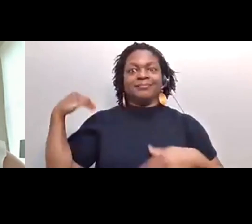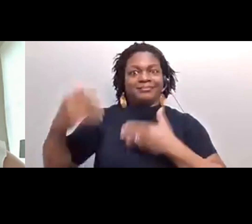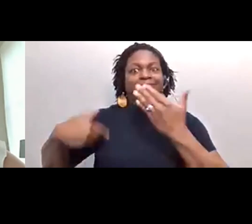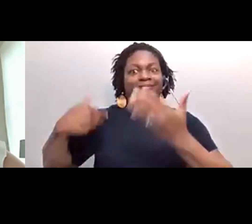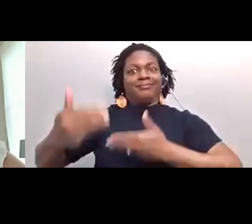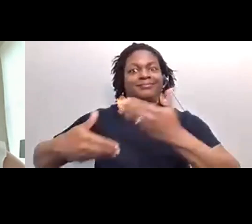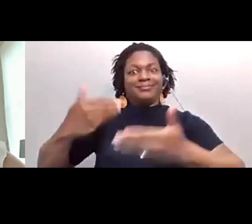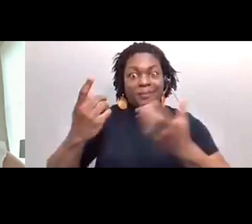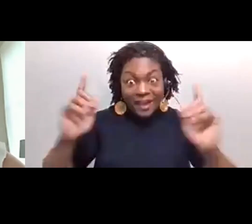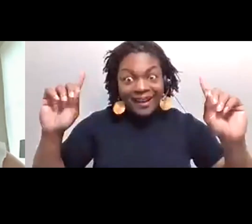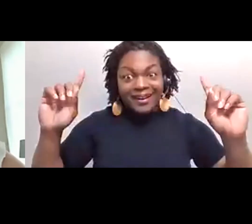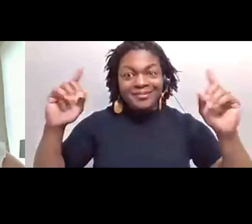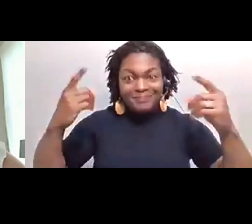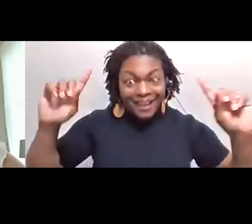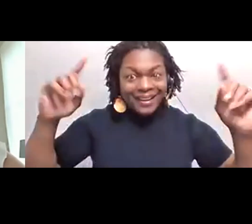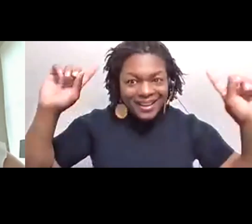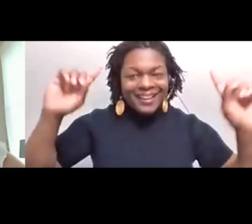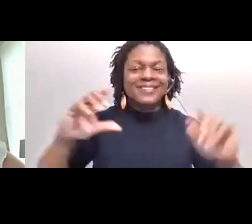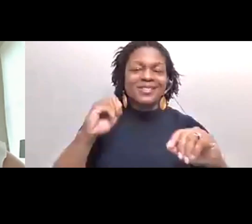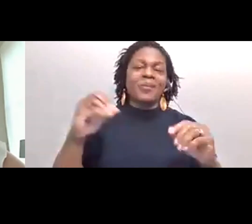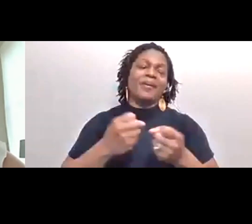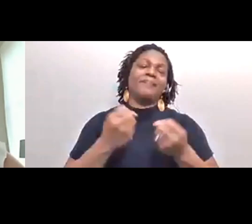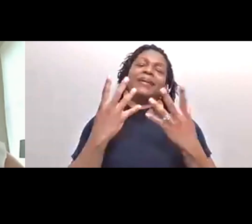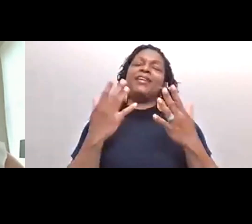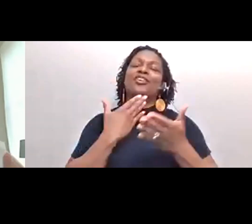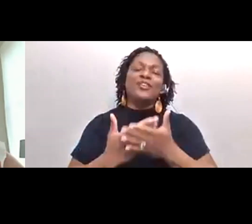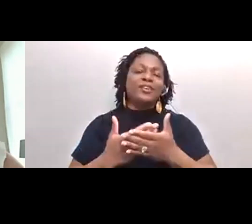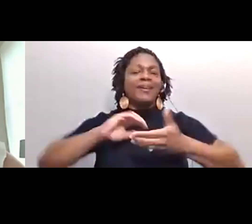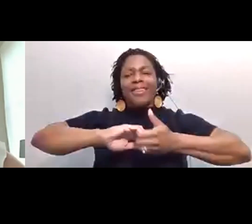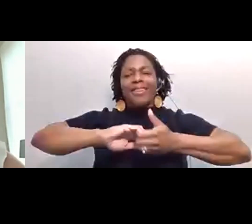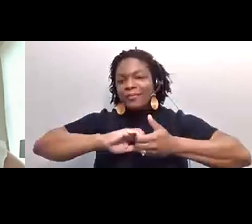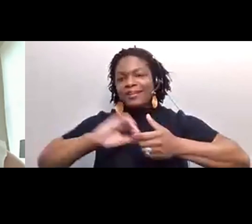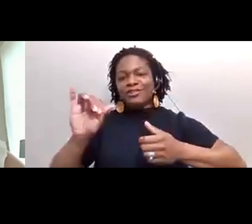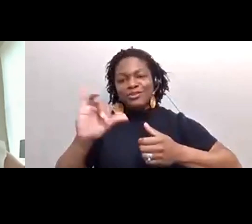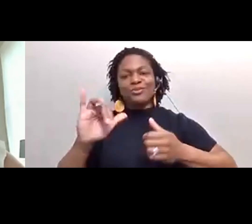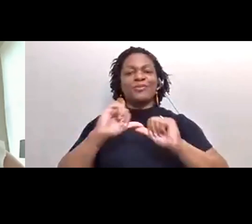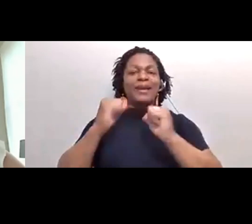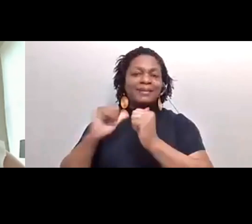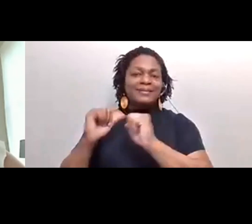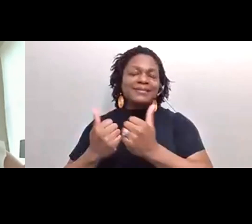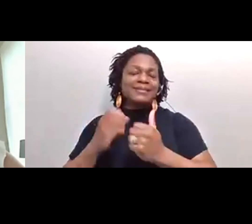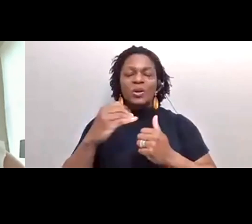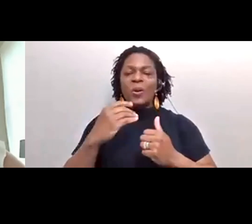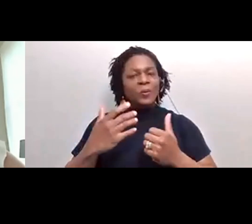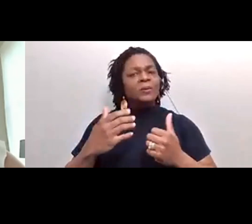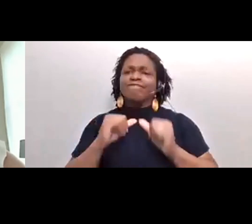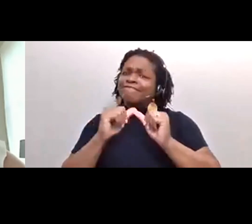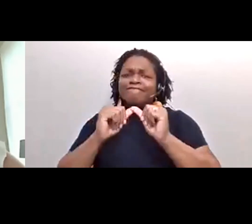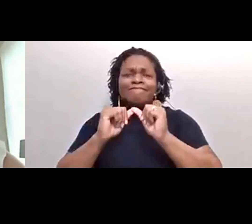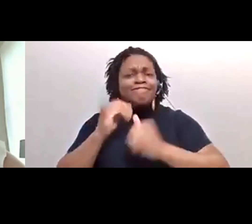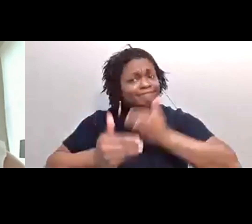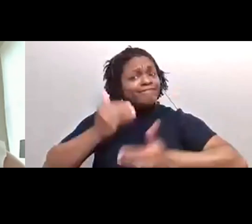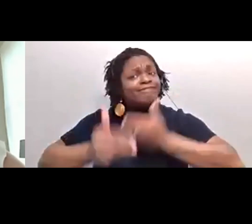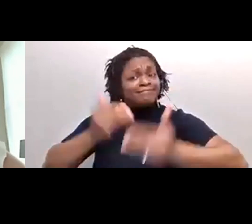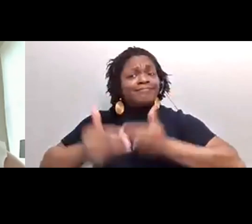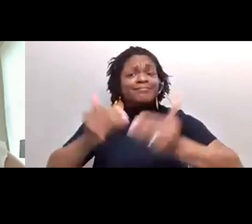And, you know, and a lot of good collaboration. And so I just think let's keep that momentum up. going into the